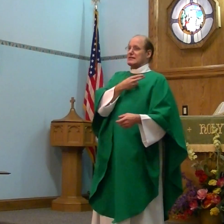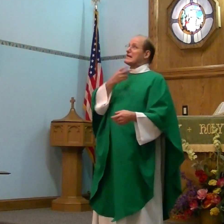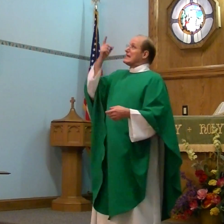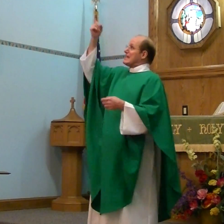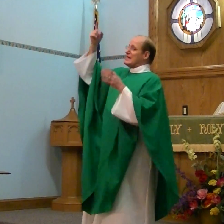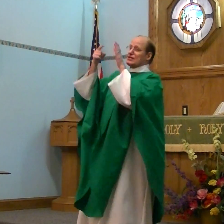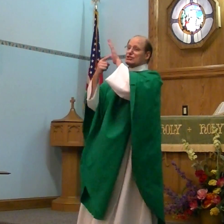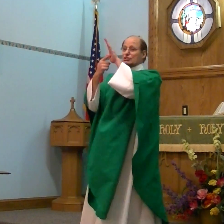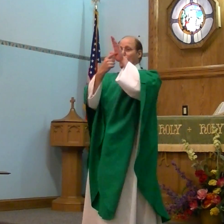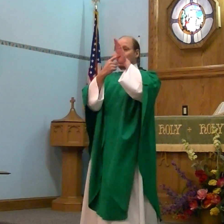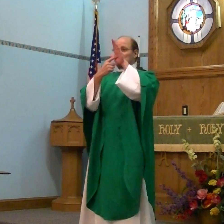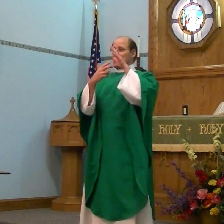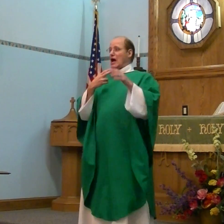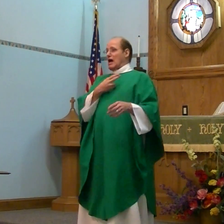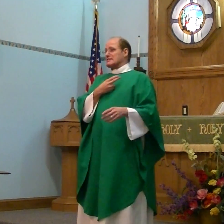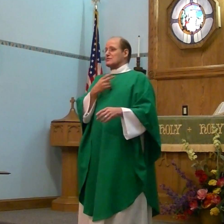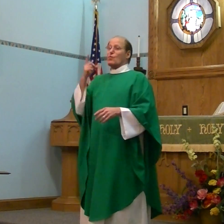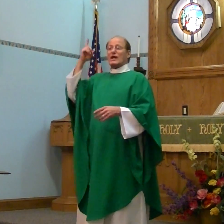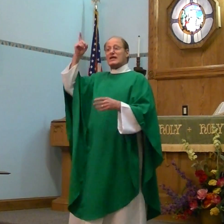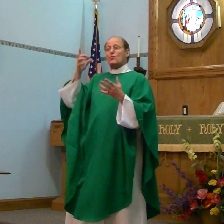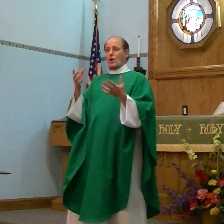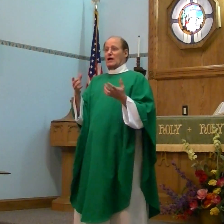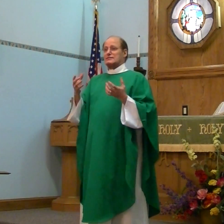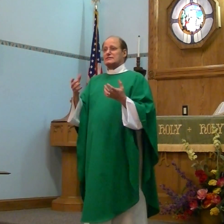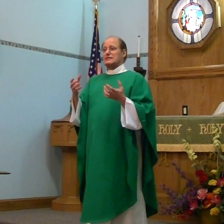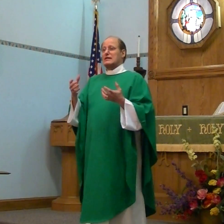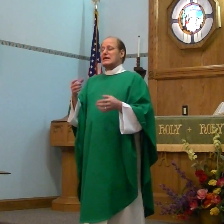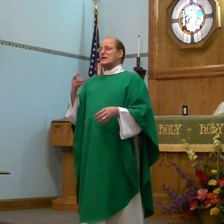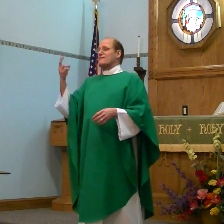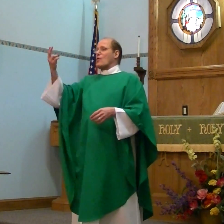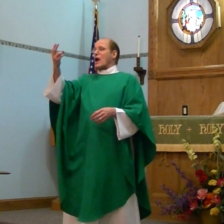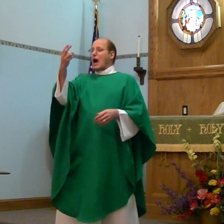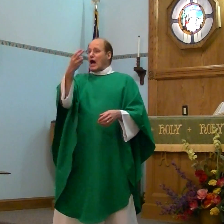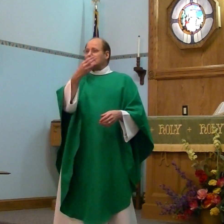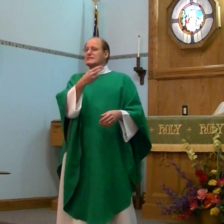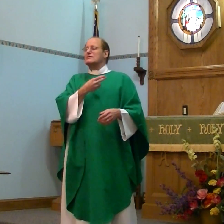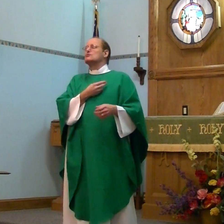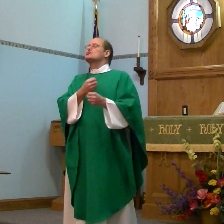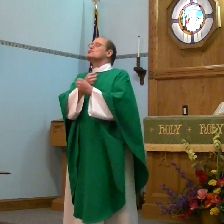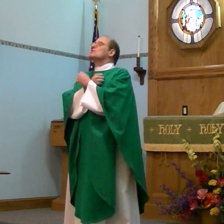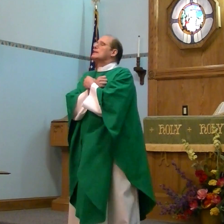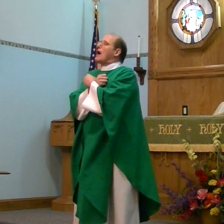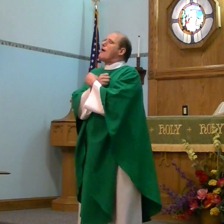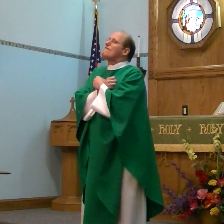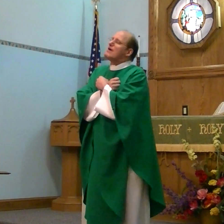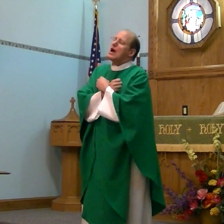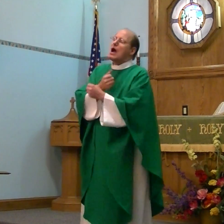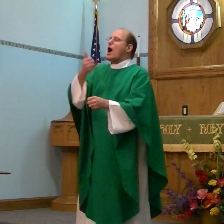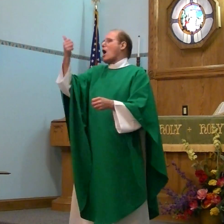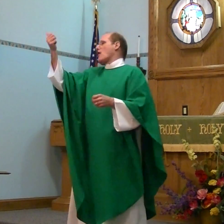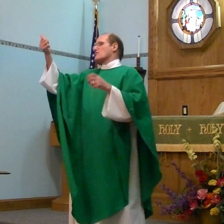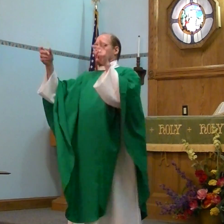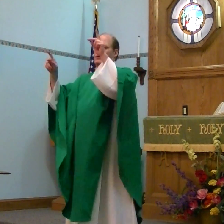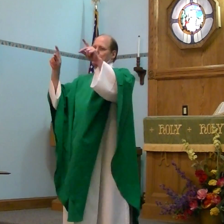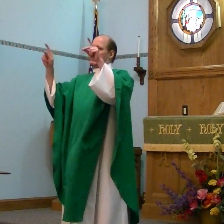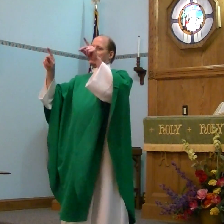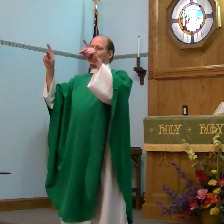he shows us what he wants. It's for us to love other people.